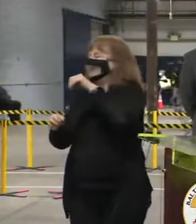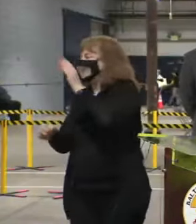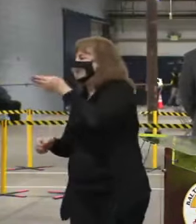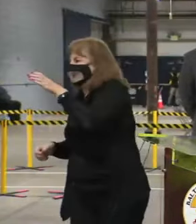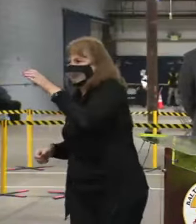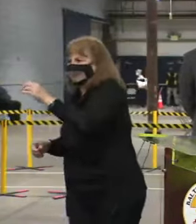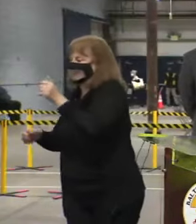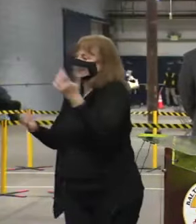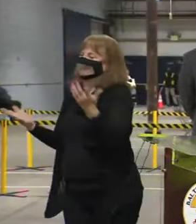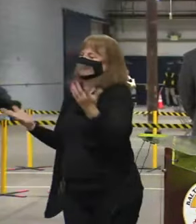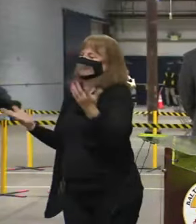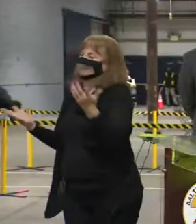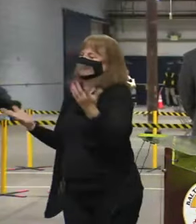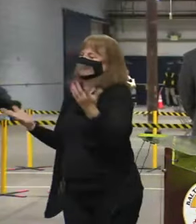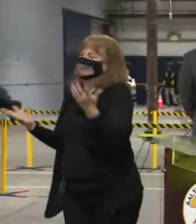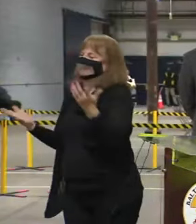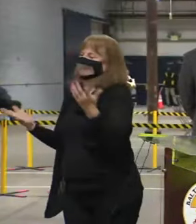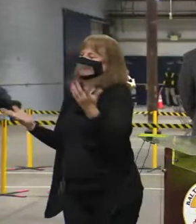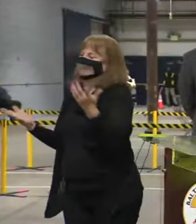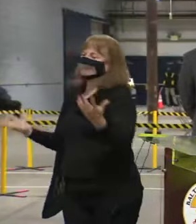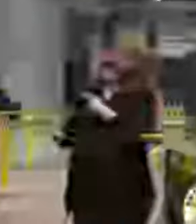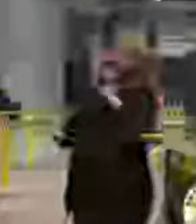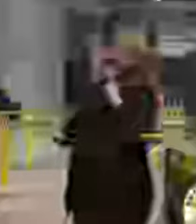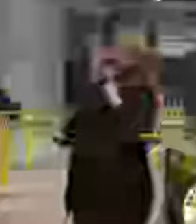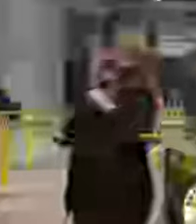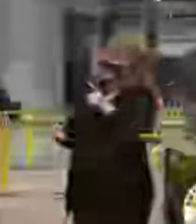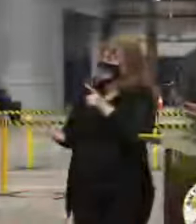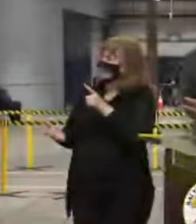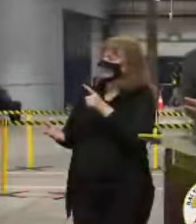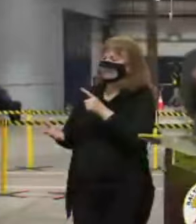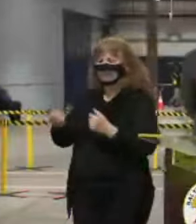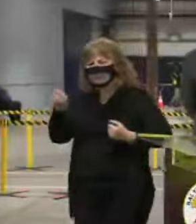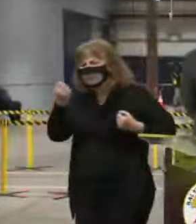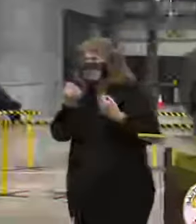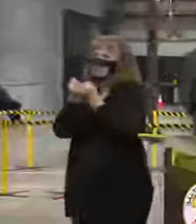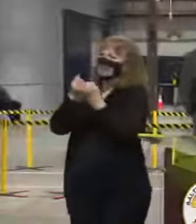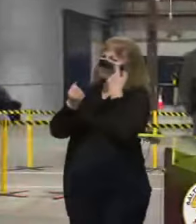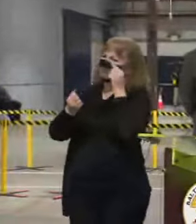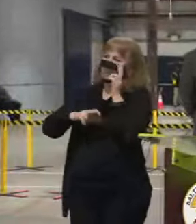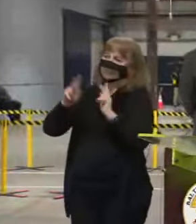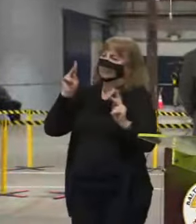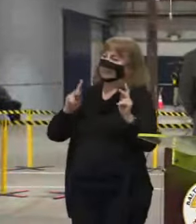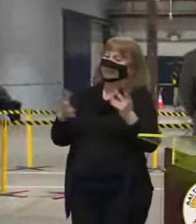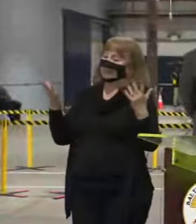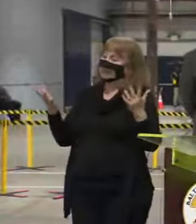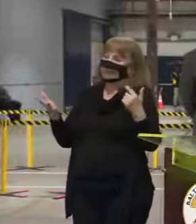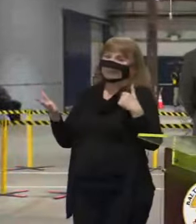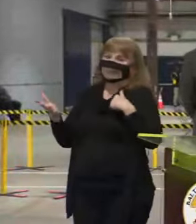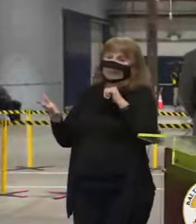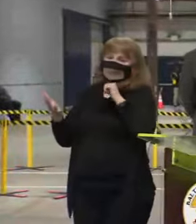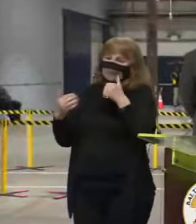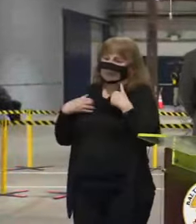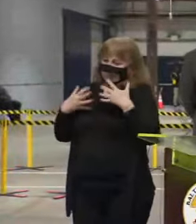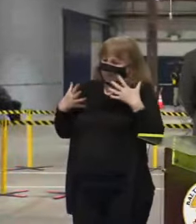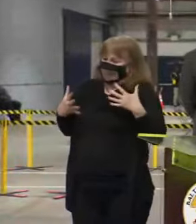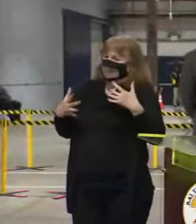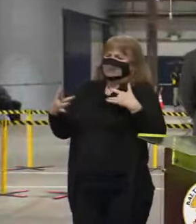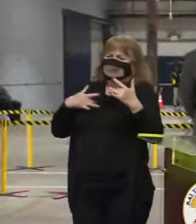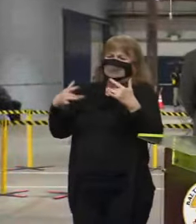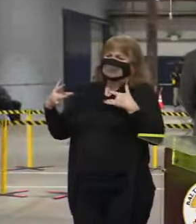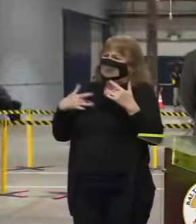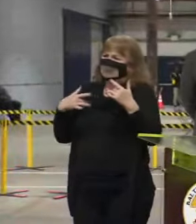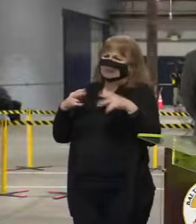or anywhere else. So therefore, we're really going to be there for people. And so I don't have that much of a